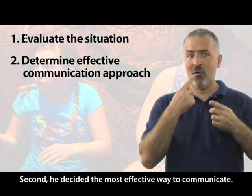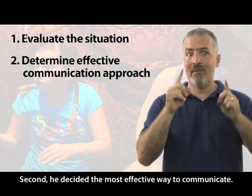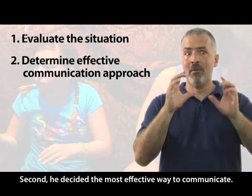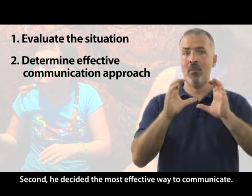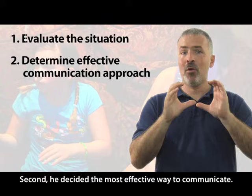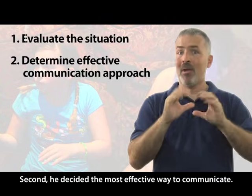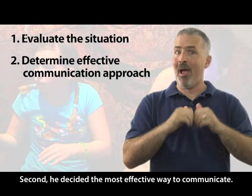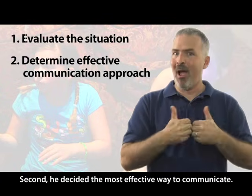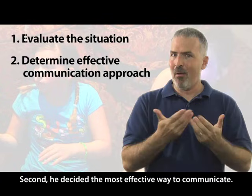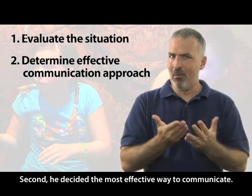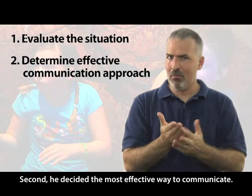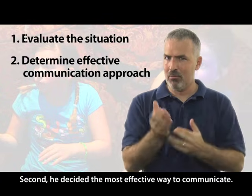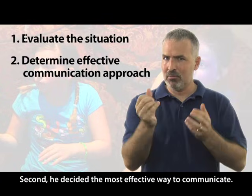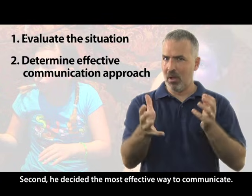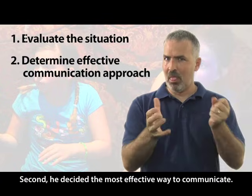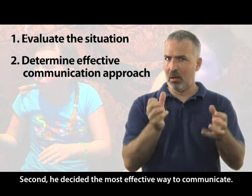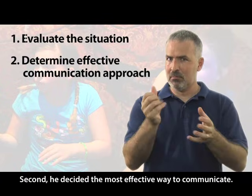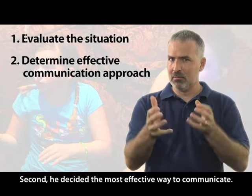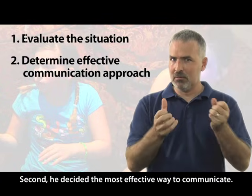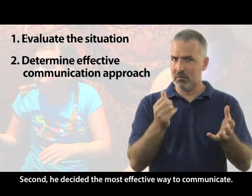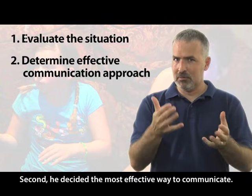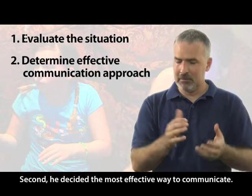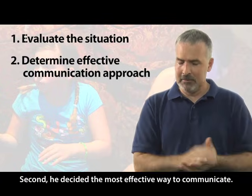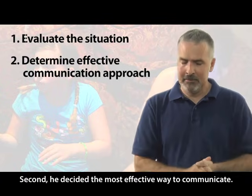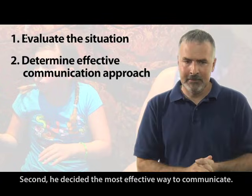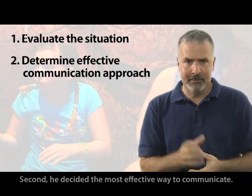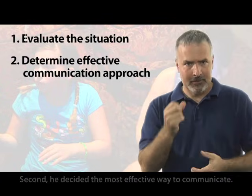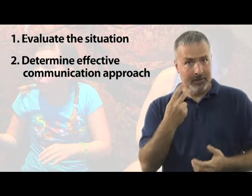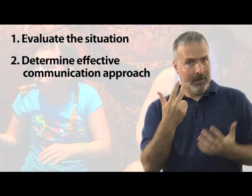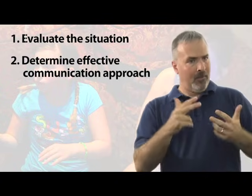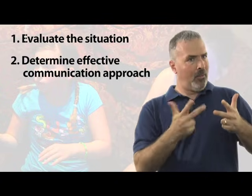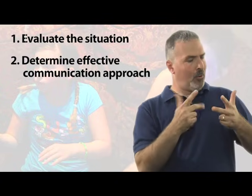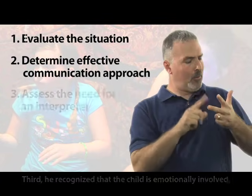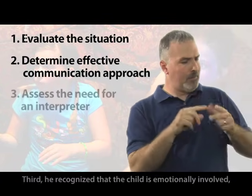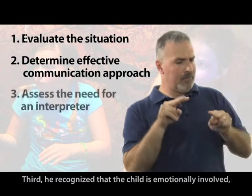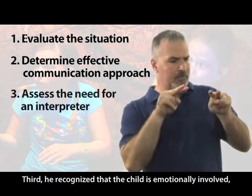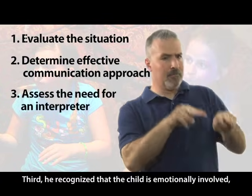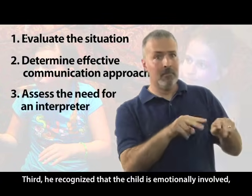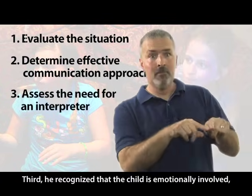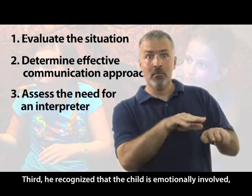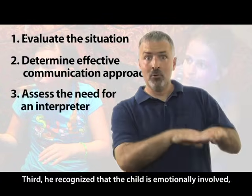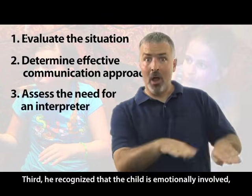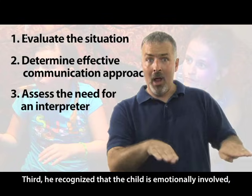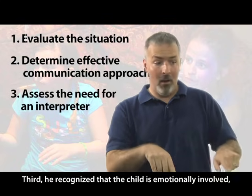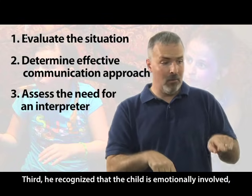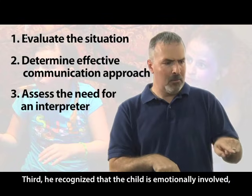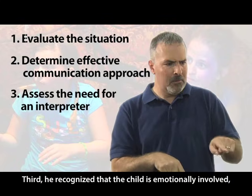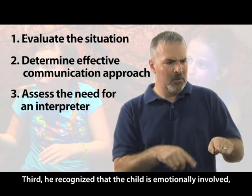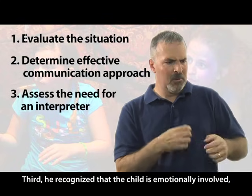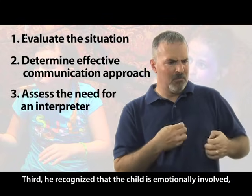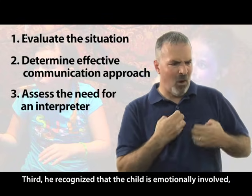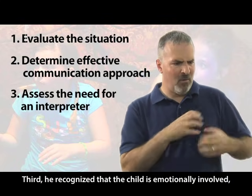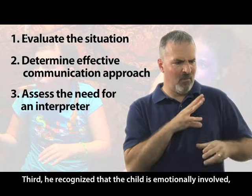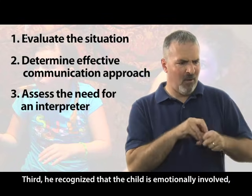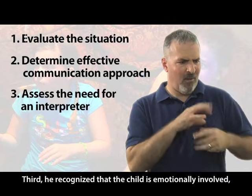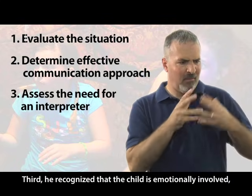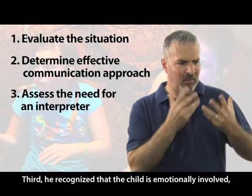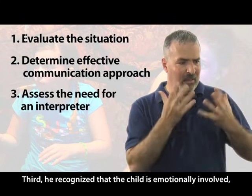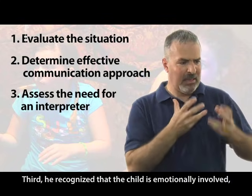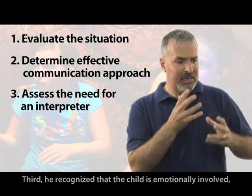Second, he decided the most effective way to communicate. Third, he recognized that the child is emotionally